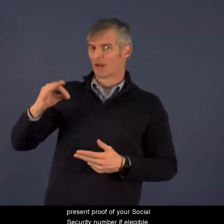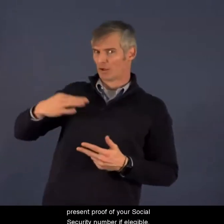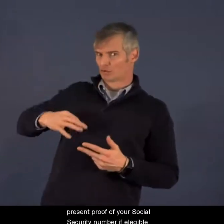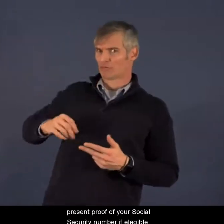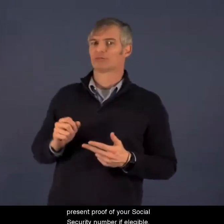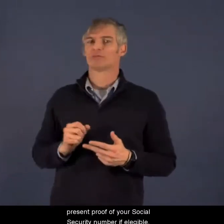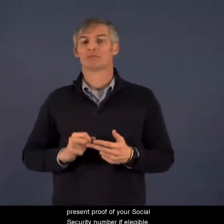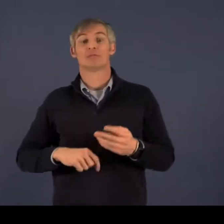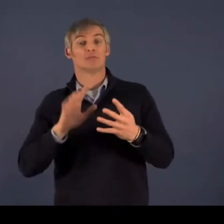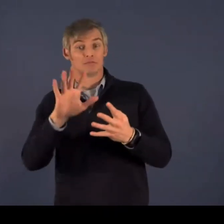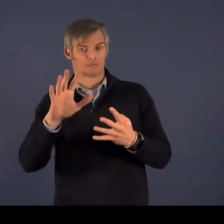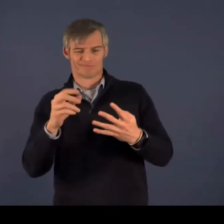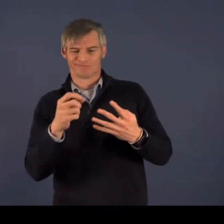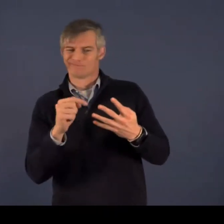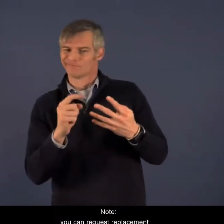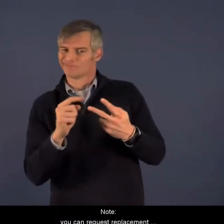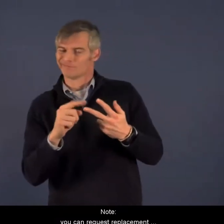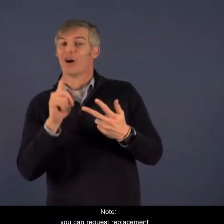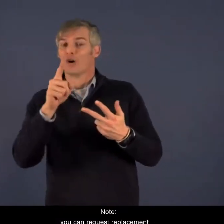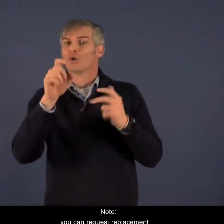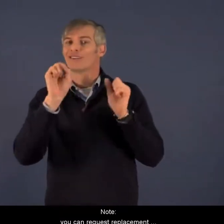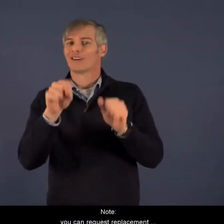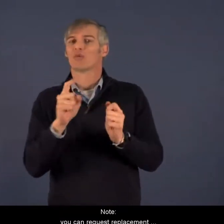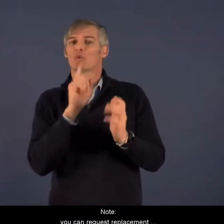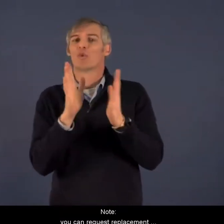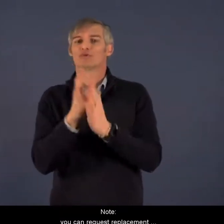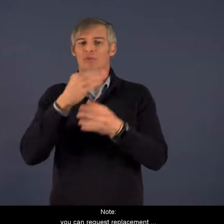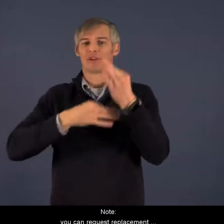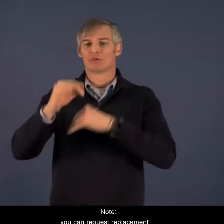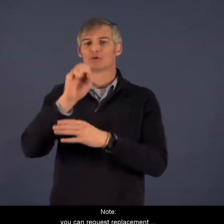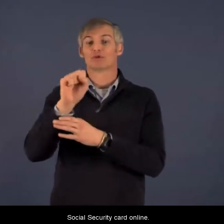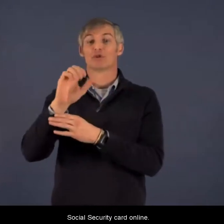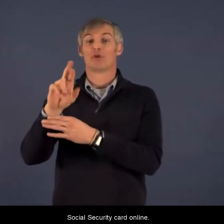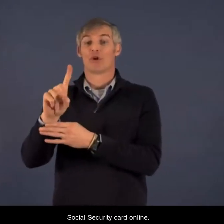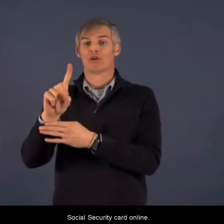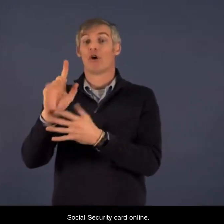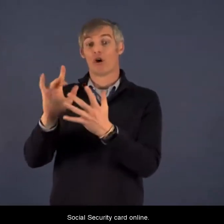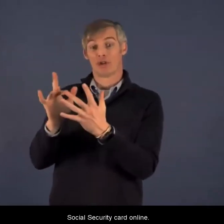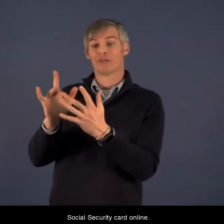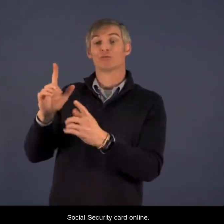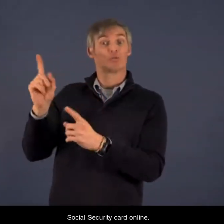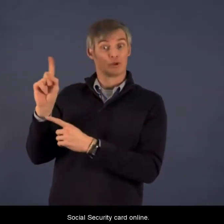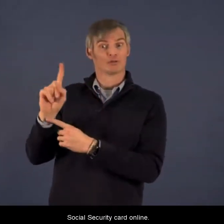if eligible. Note, you can request a replacement Social Security card